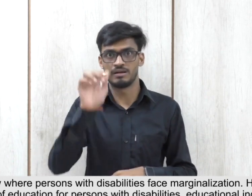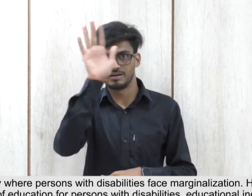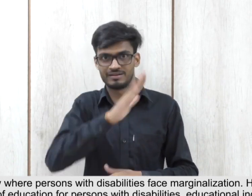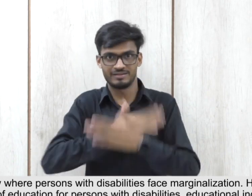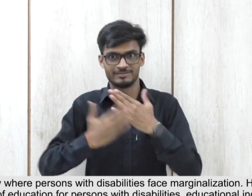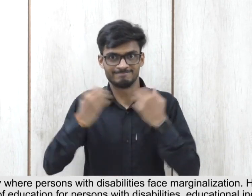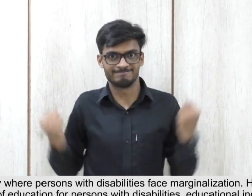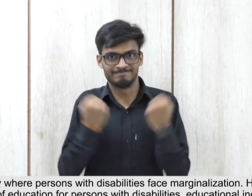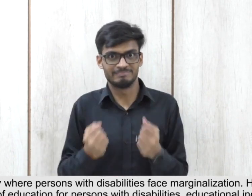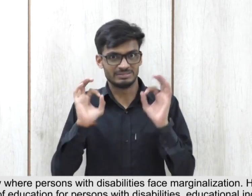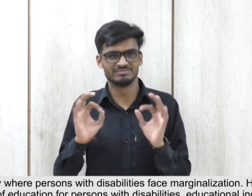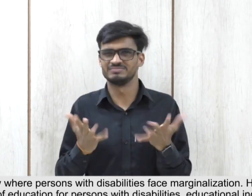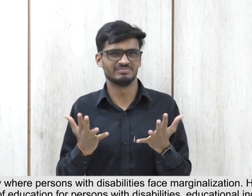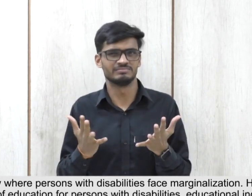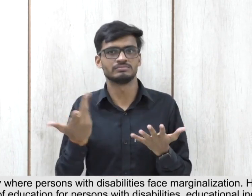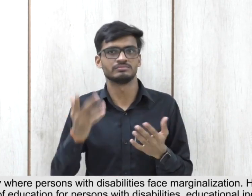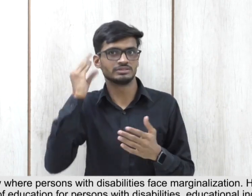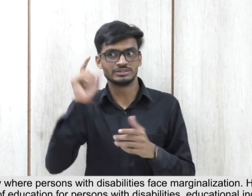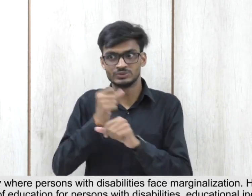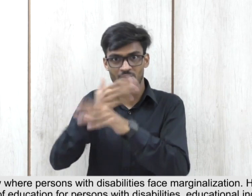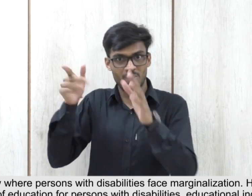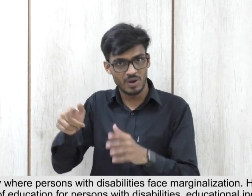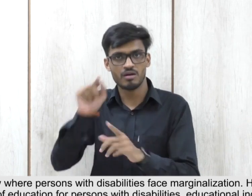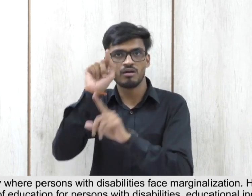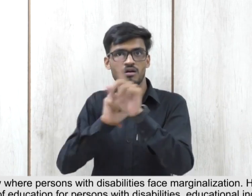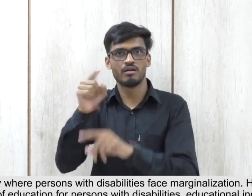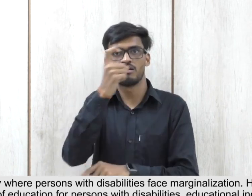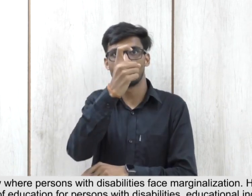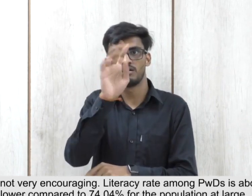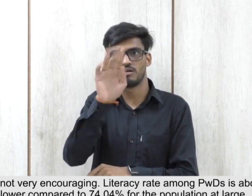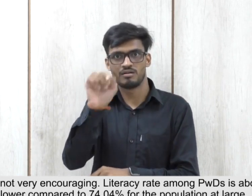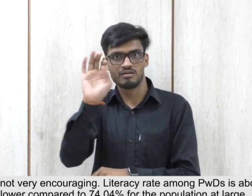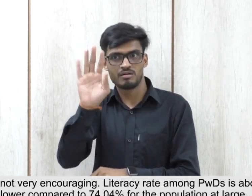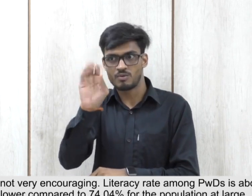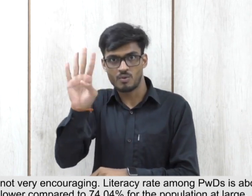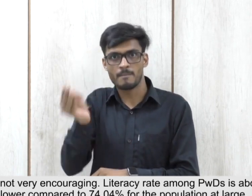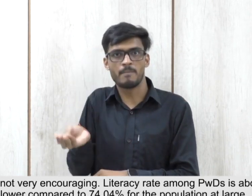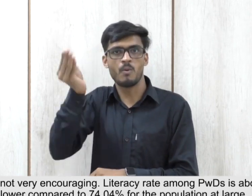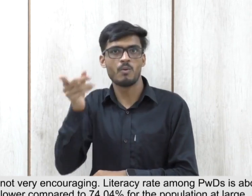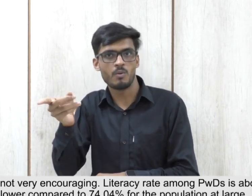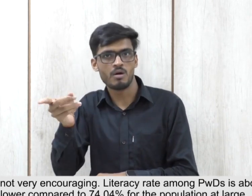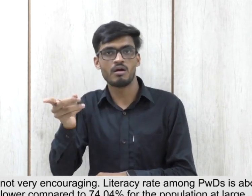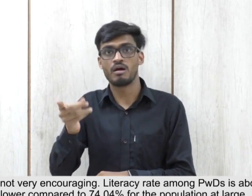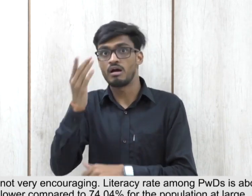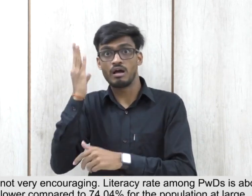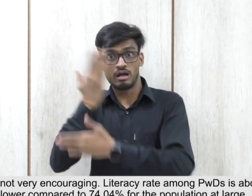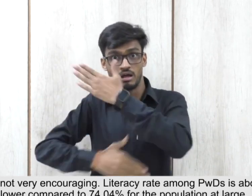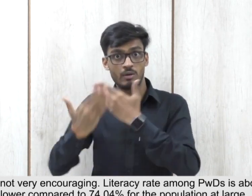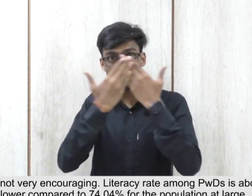However, despite the importance of education for persons with disability, educational index for children with disabilities is not very encouraging. Literacy rate among PWDs is